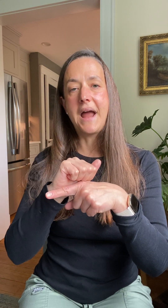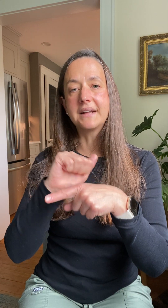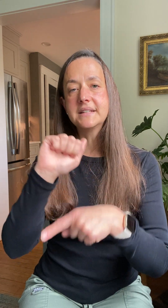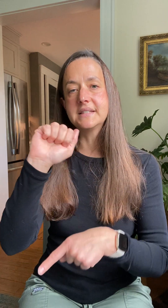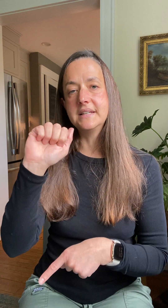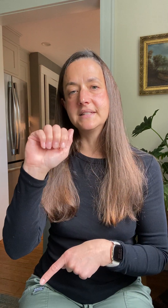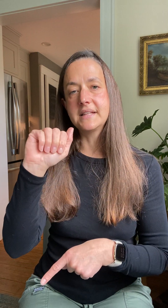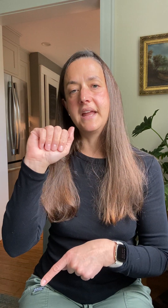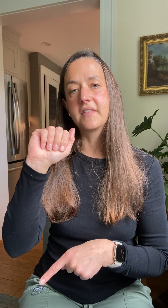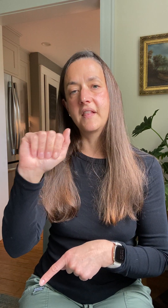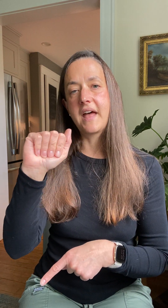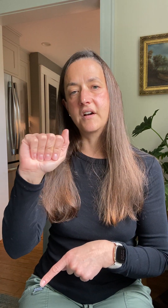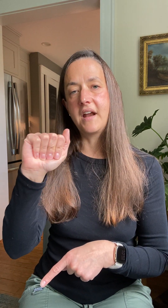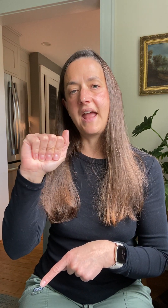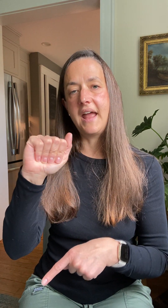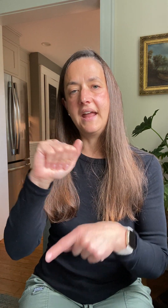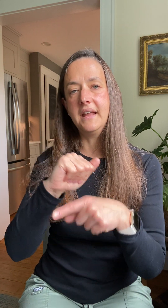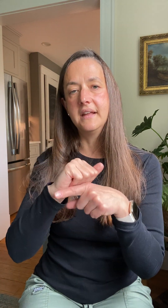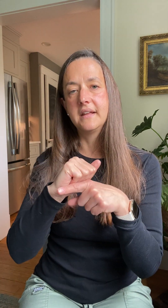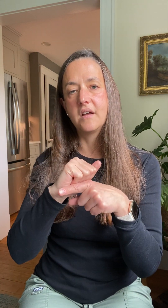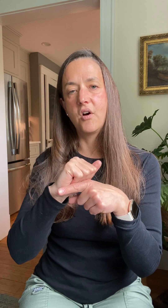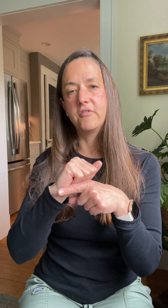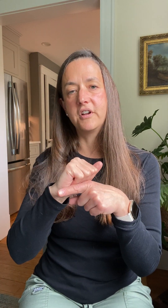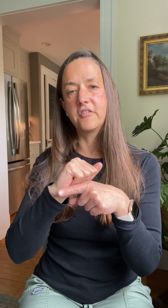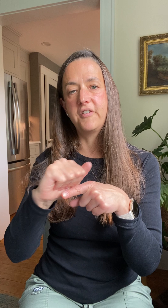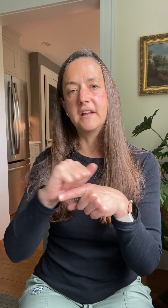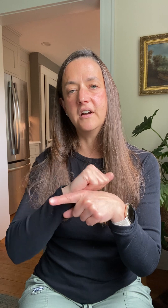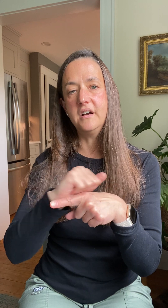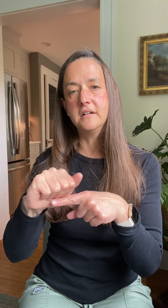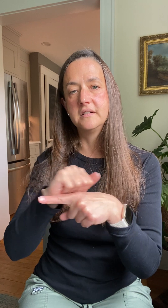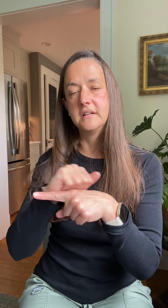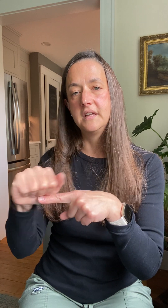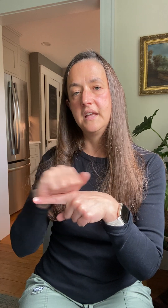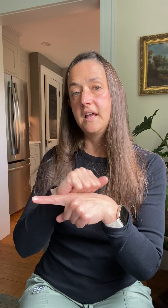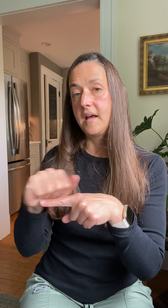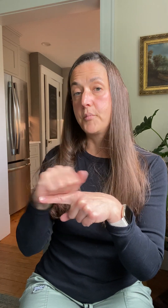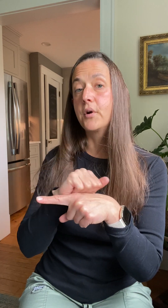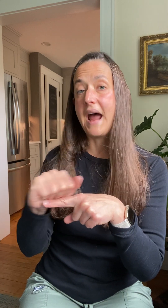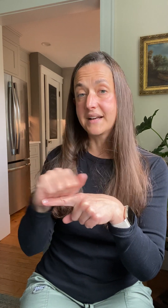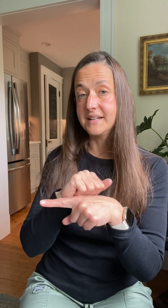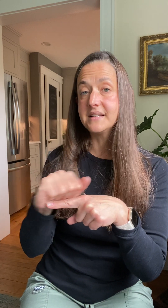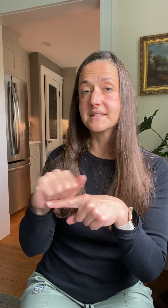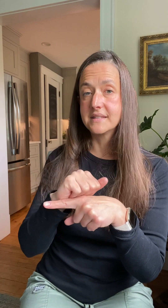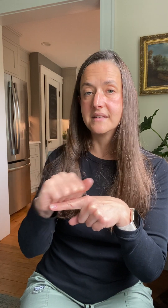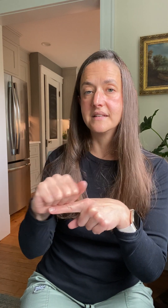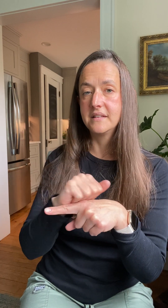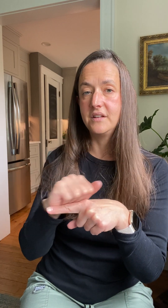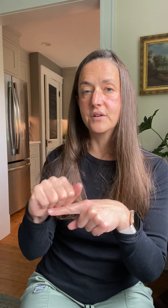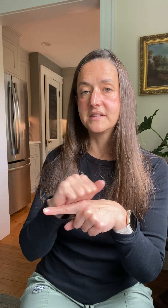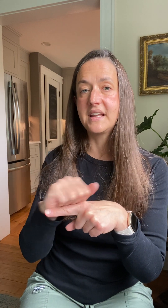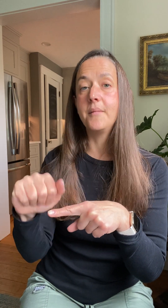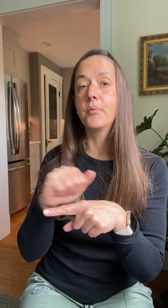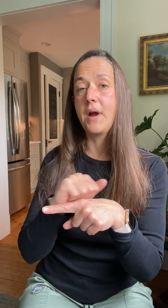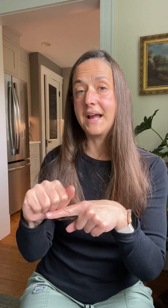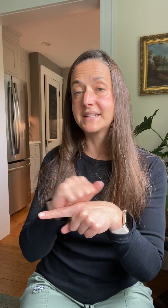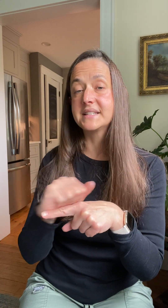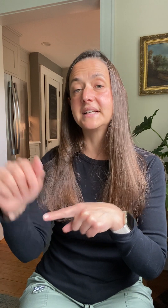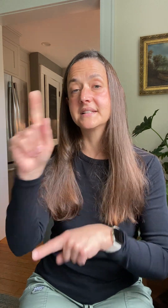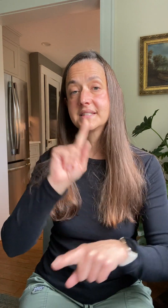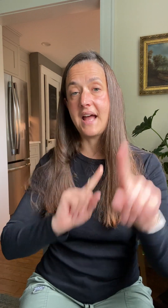Practice is like the letter A over your finger. Practice. You could say I'm practicing